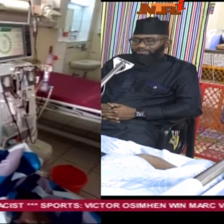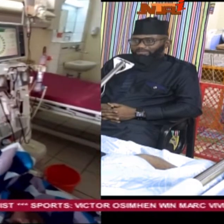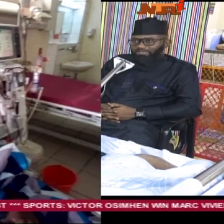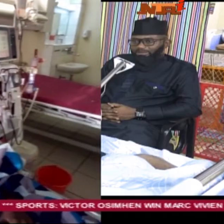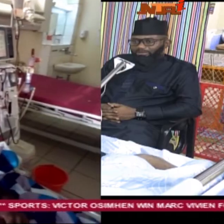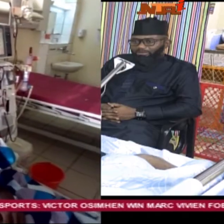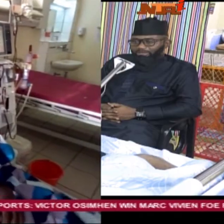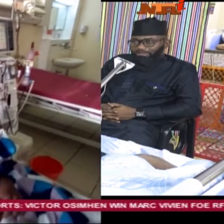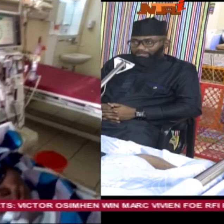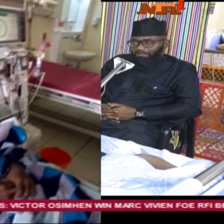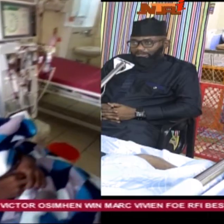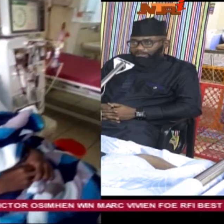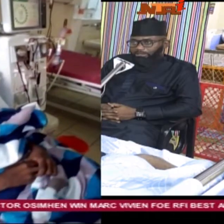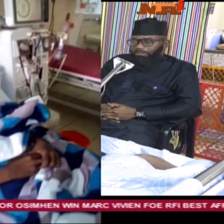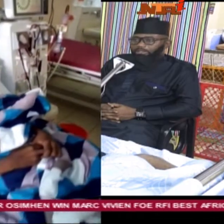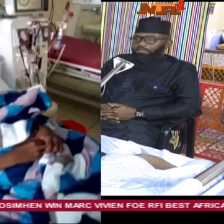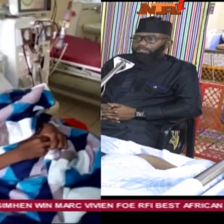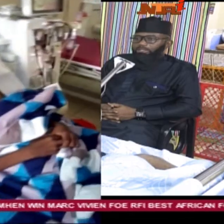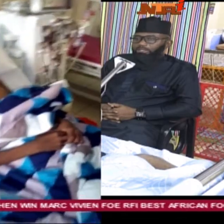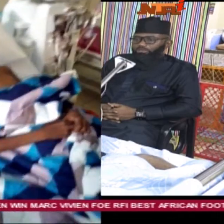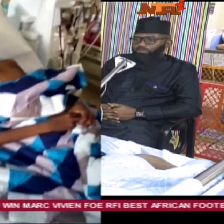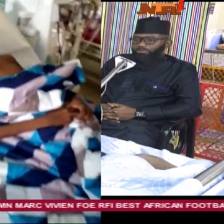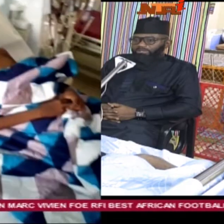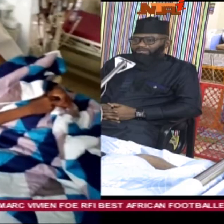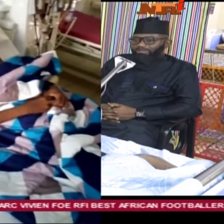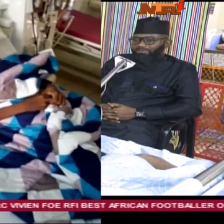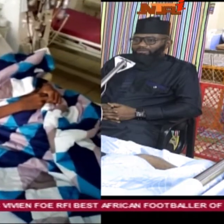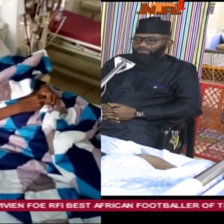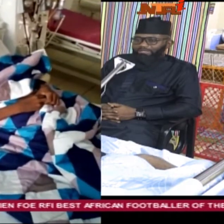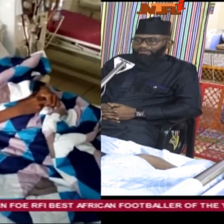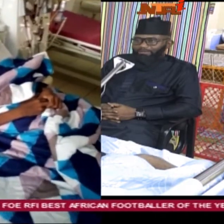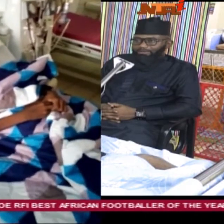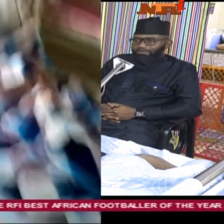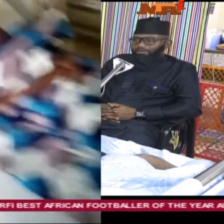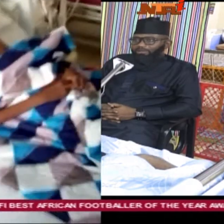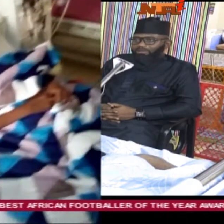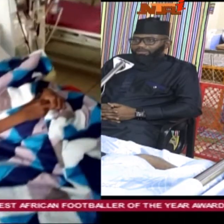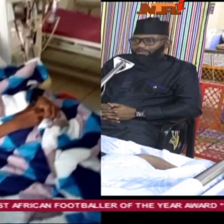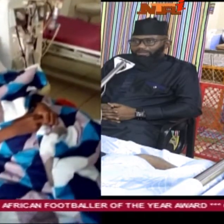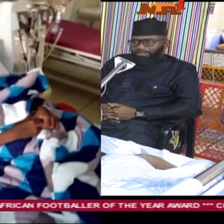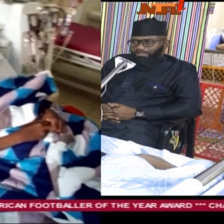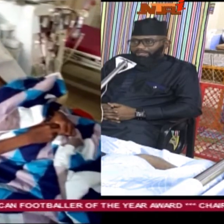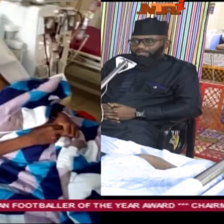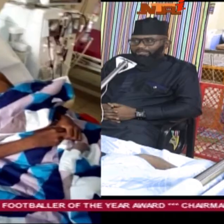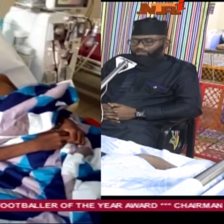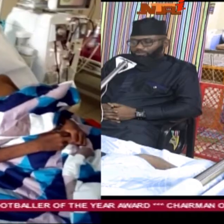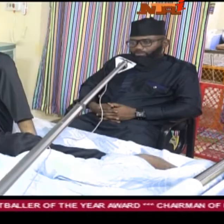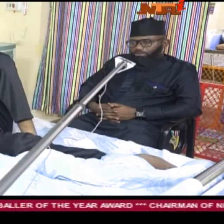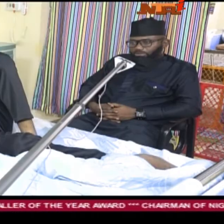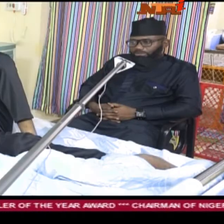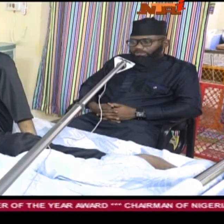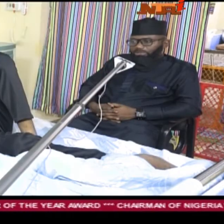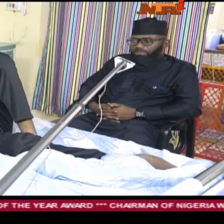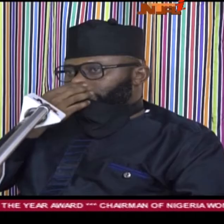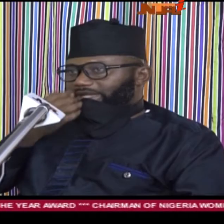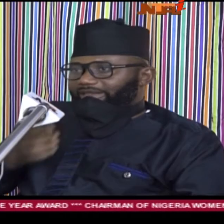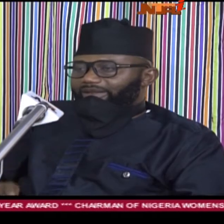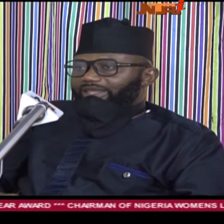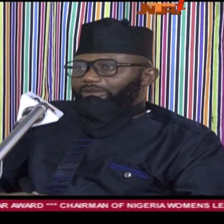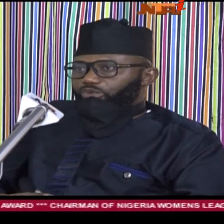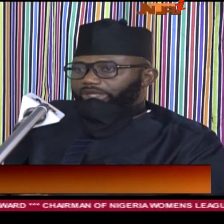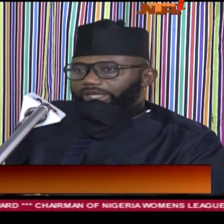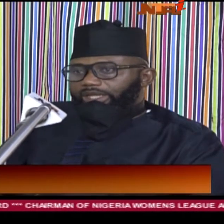that was the first time I knew about dialysis. And he told me there are some death in the kidney that need to be washed for